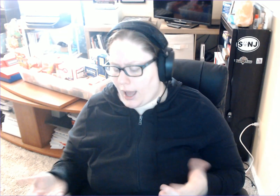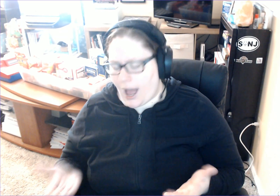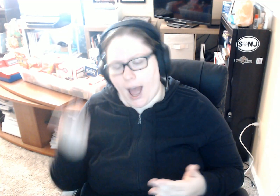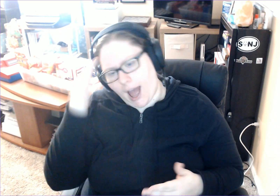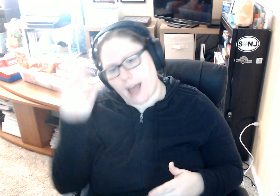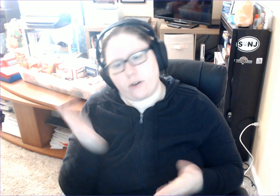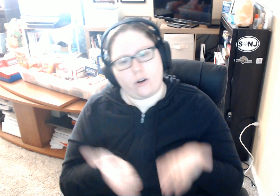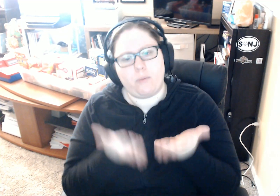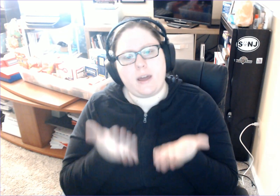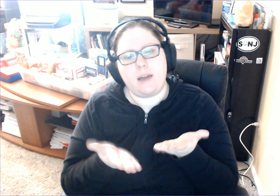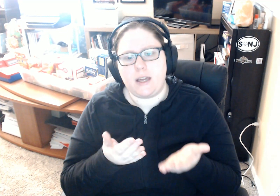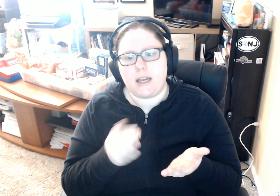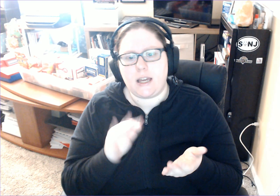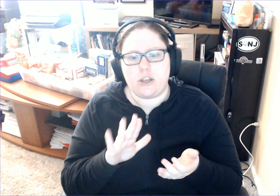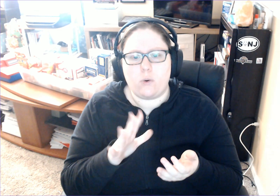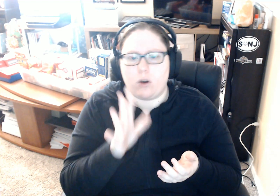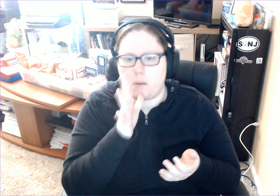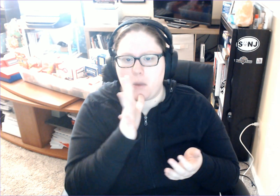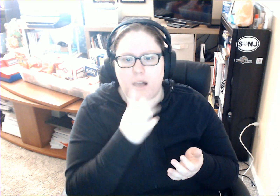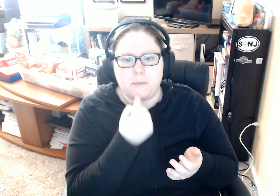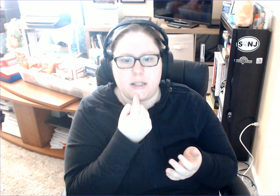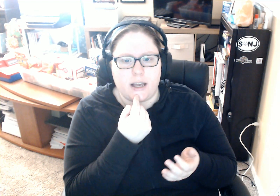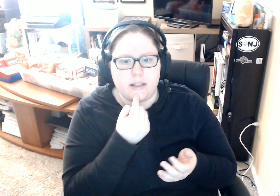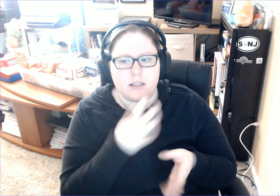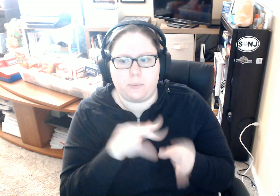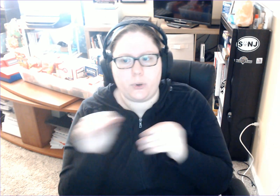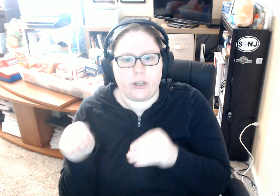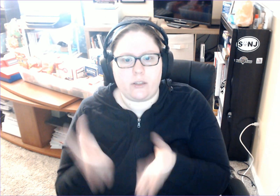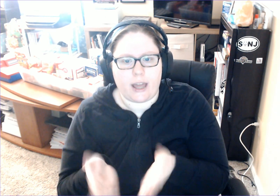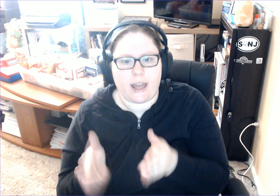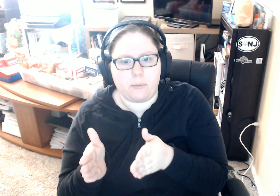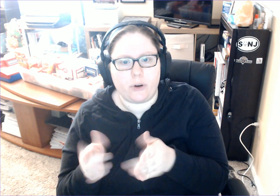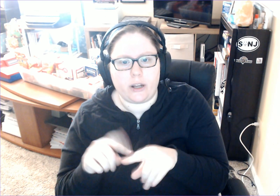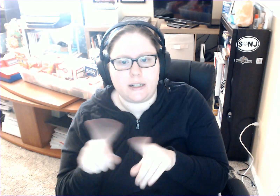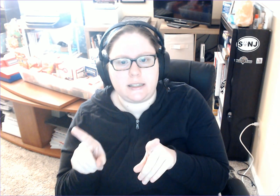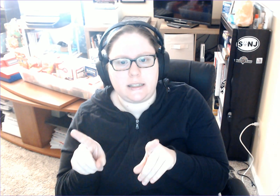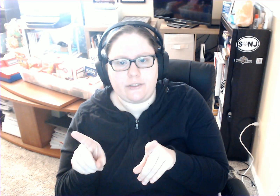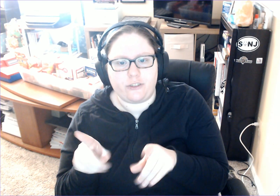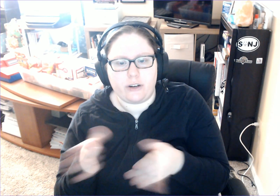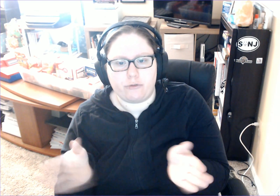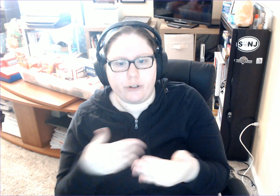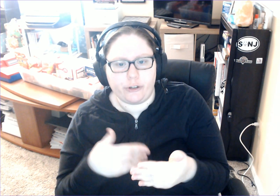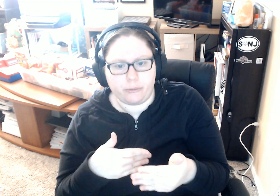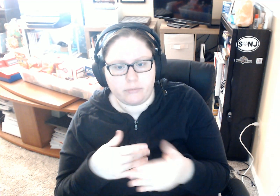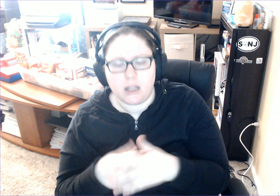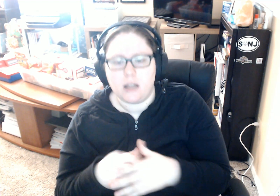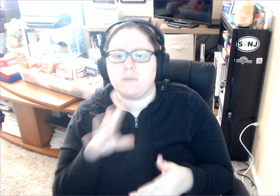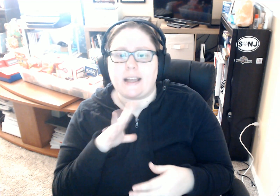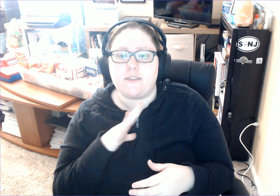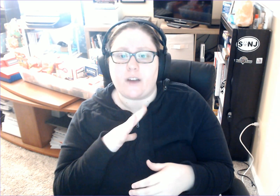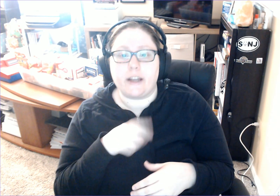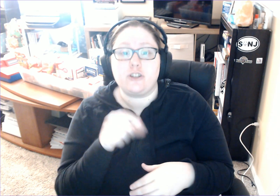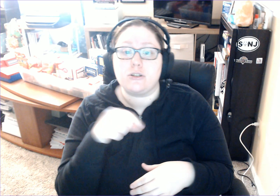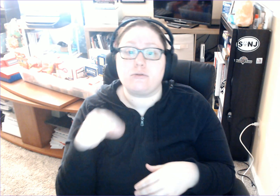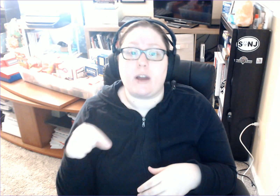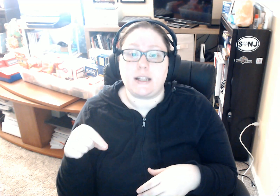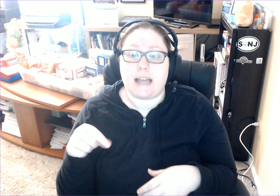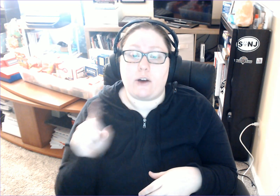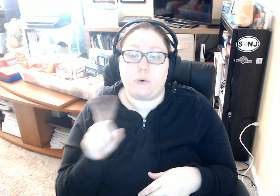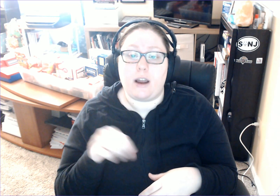I don't know, maybe your mom says to put the hamper in a different room. That's fine. Just write down wherever you put